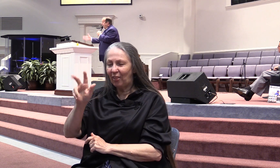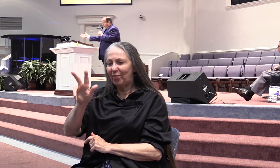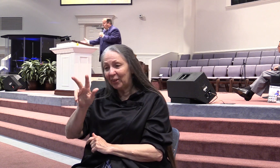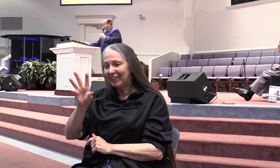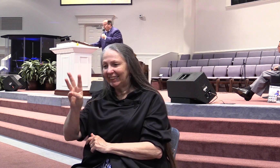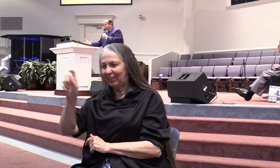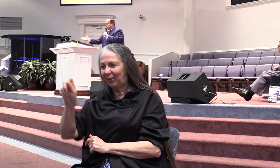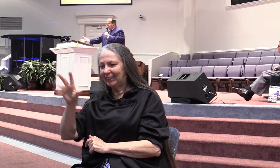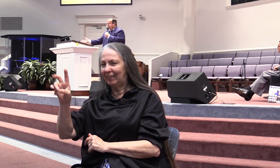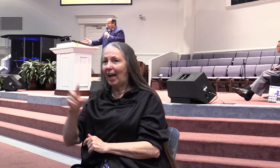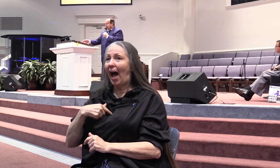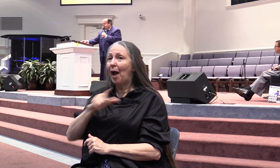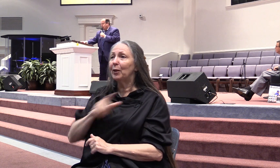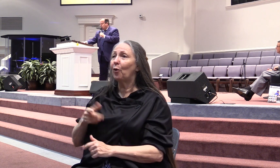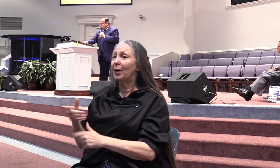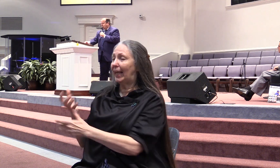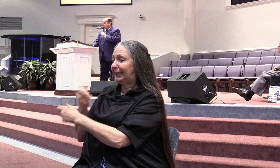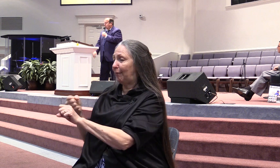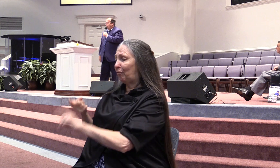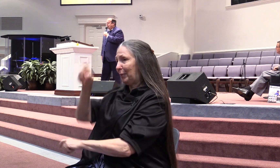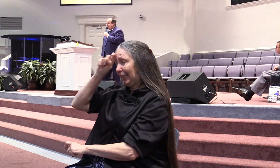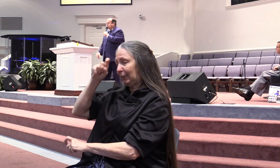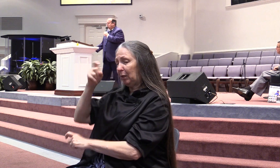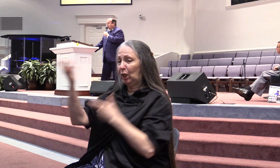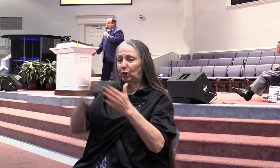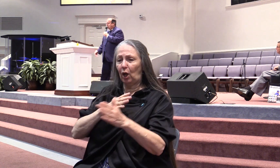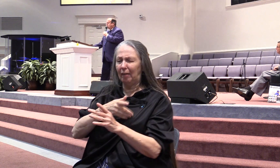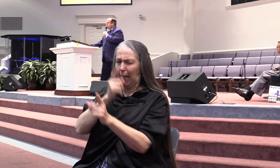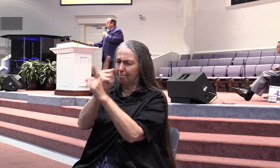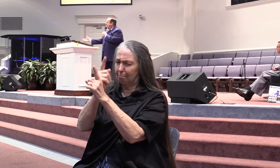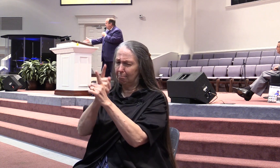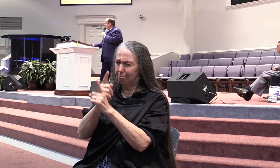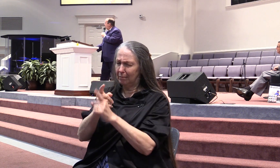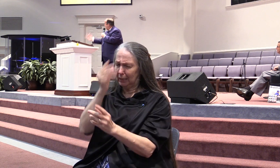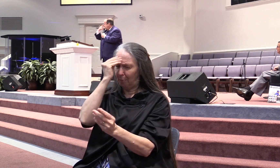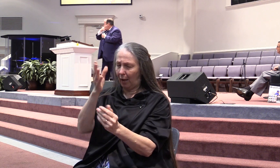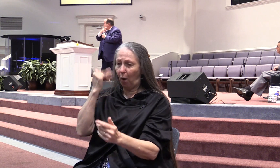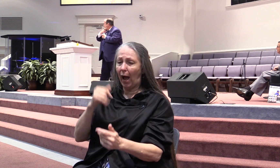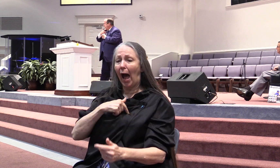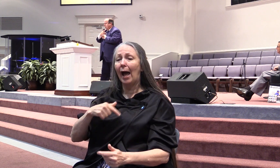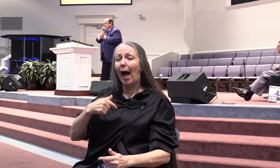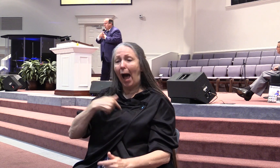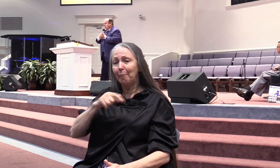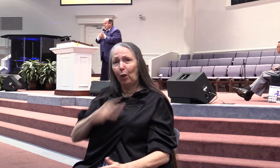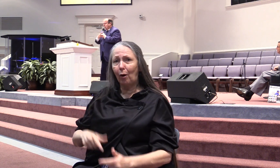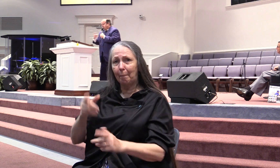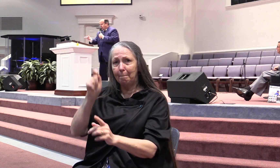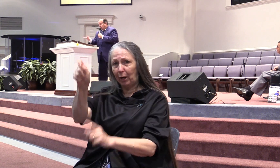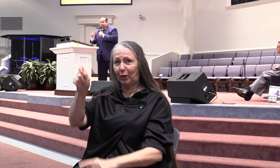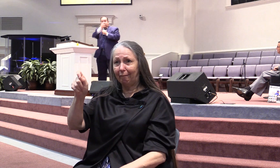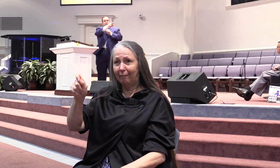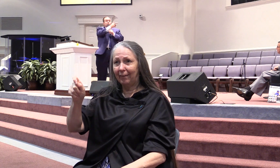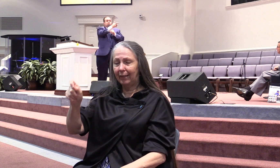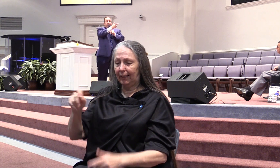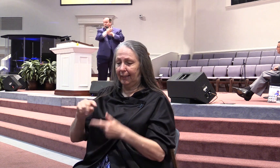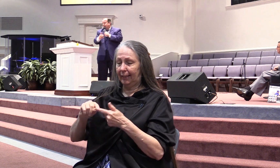37. I am the Lord your God, which brought thee out of the land of Egypt. You shall observe all my statutes, all my judgments, do them. I am the Lord. That's the first commandment.